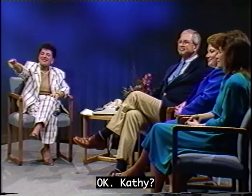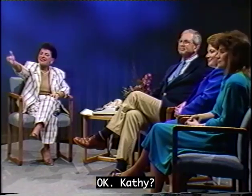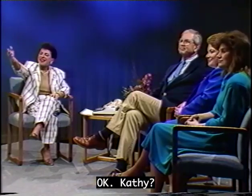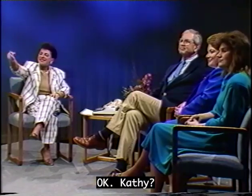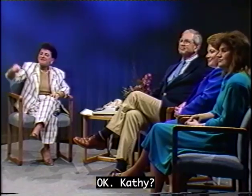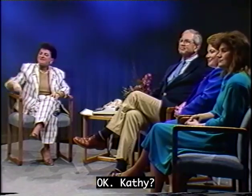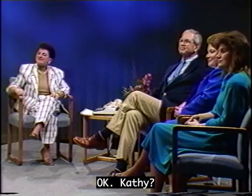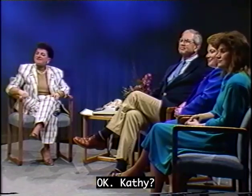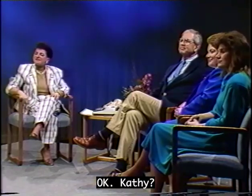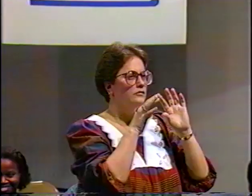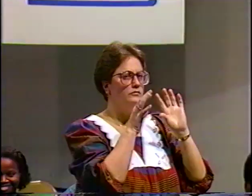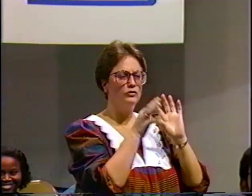Okay, Kathy?